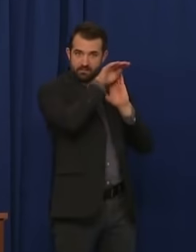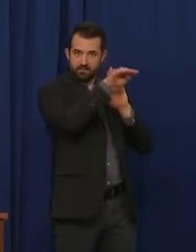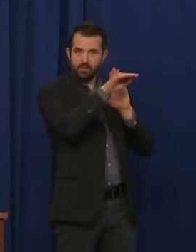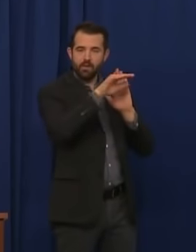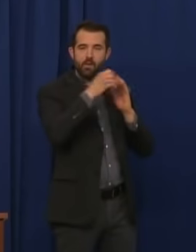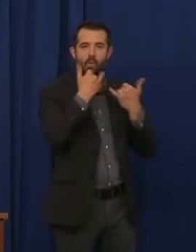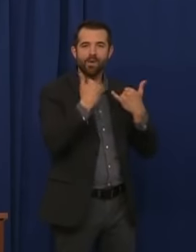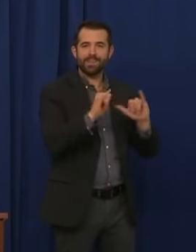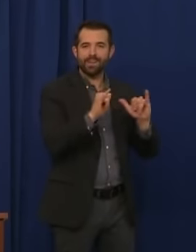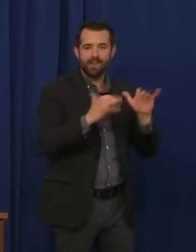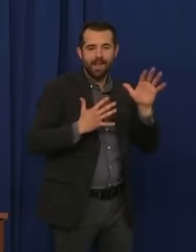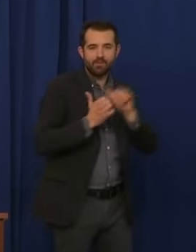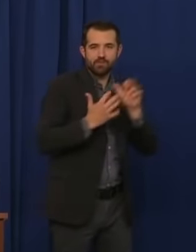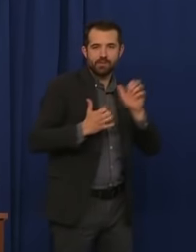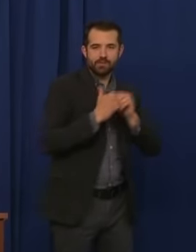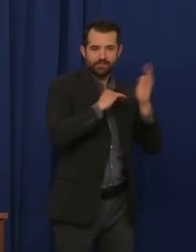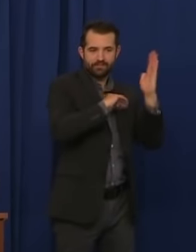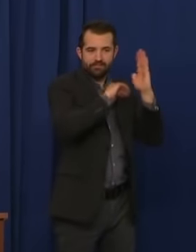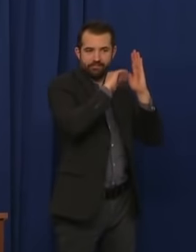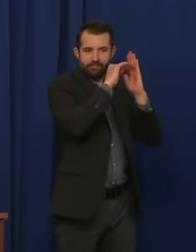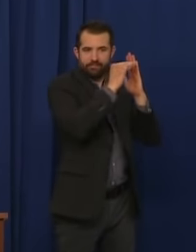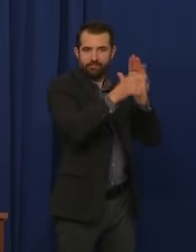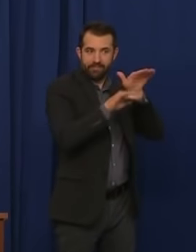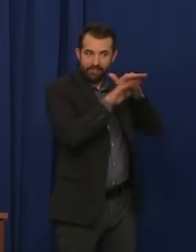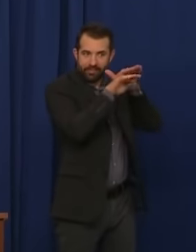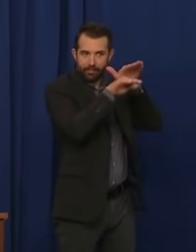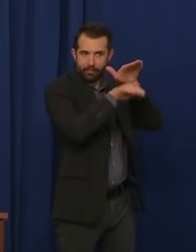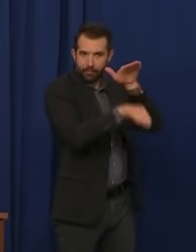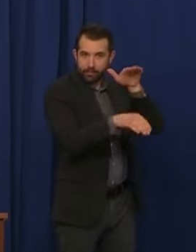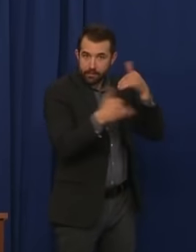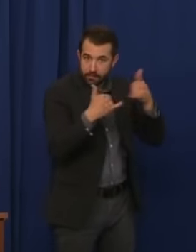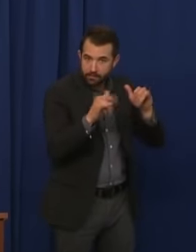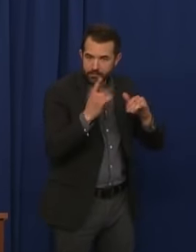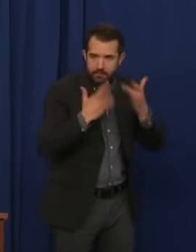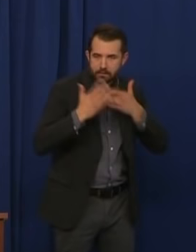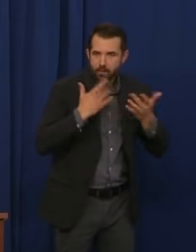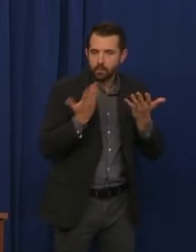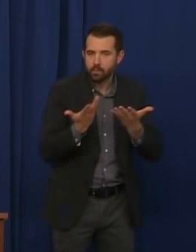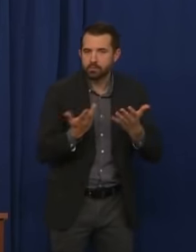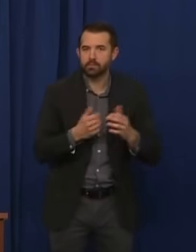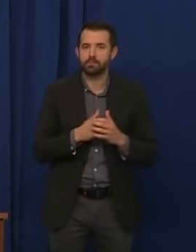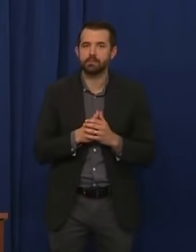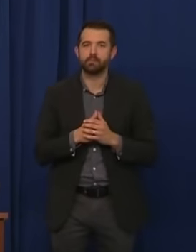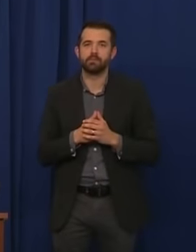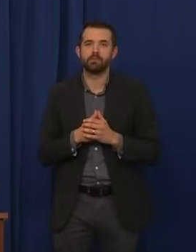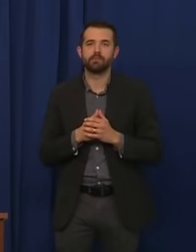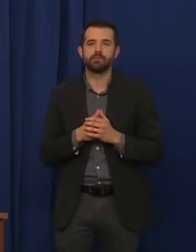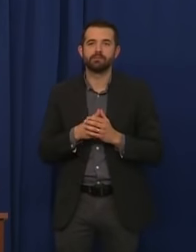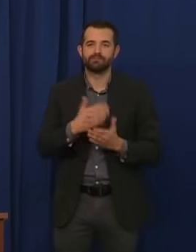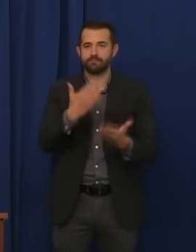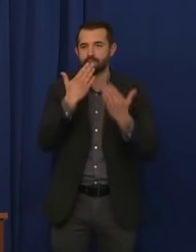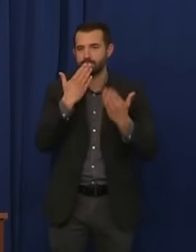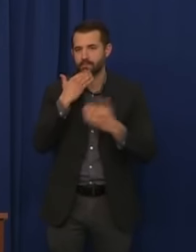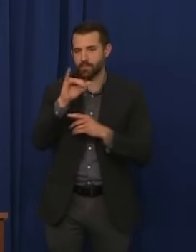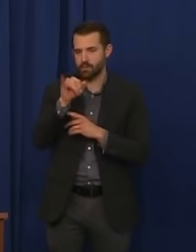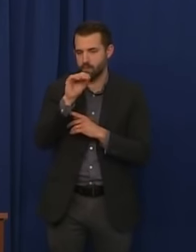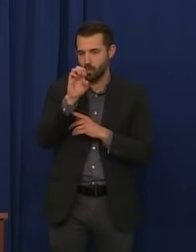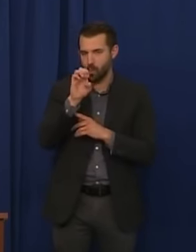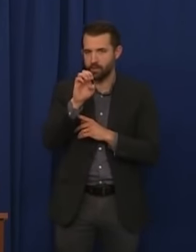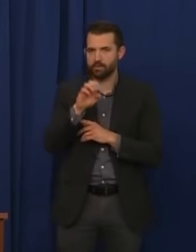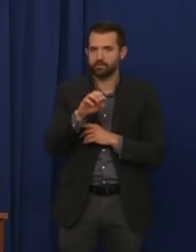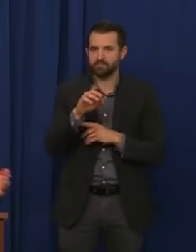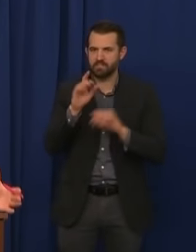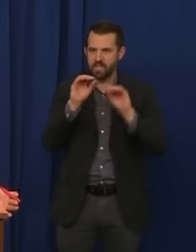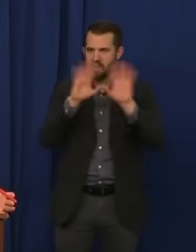shortage and testing we had? That is a good question. So Joe's question is, to what extent are we now just discovering